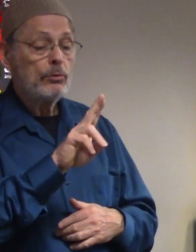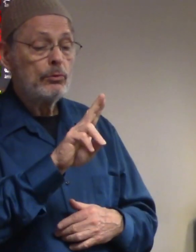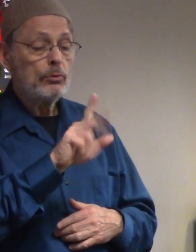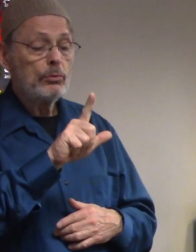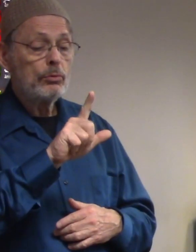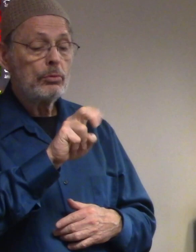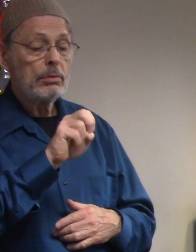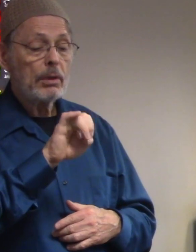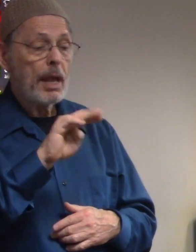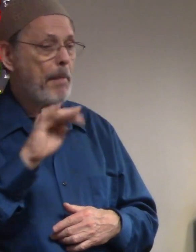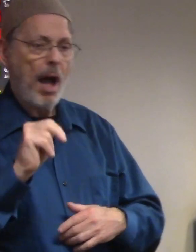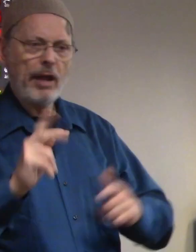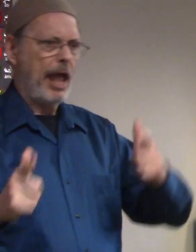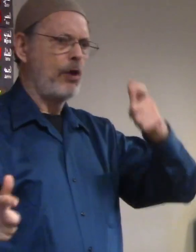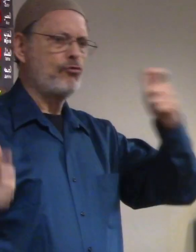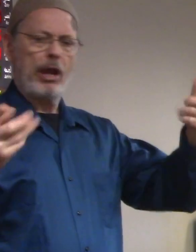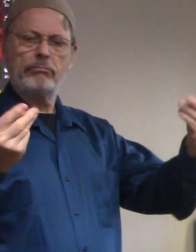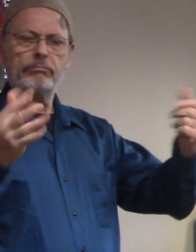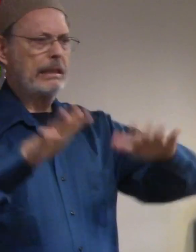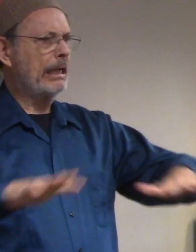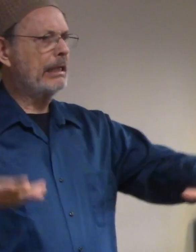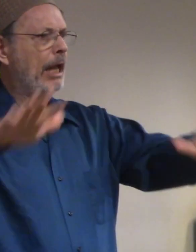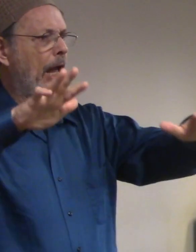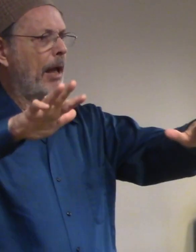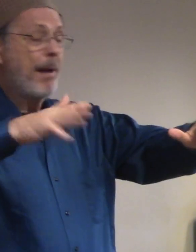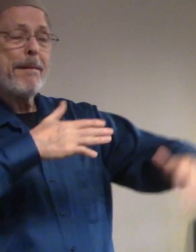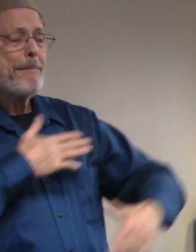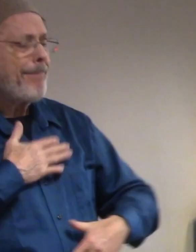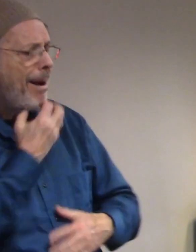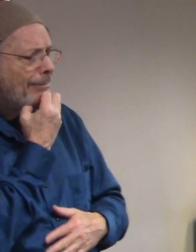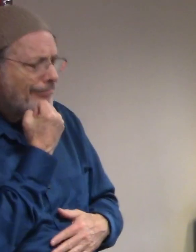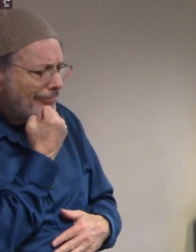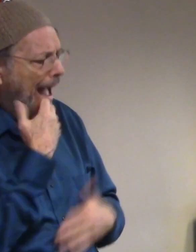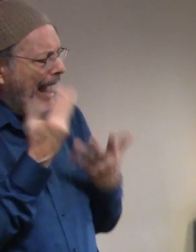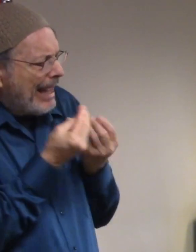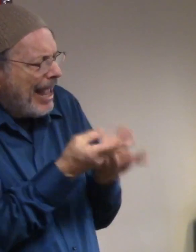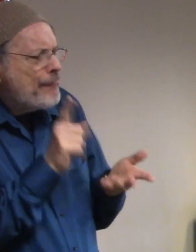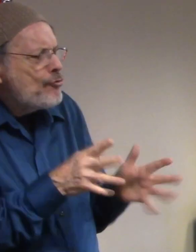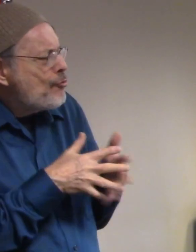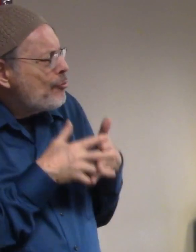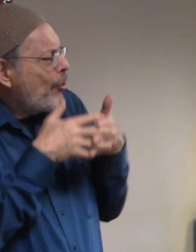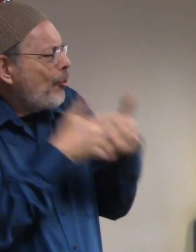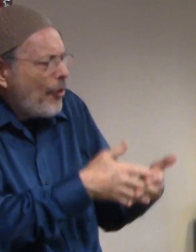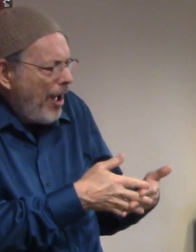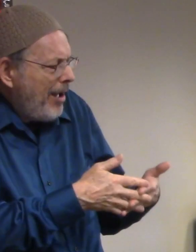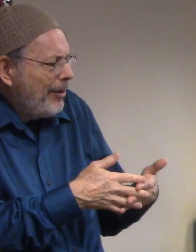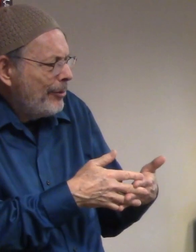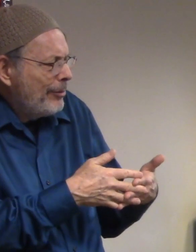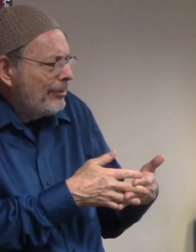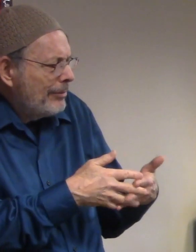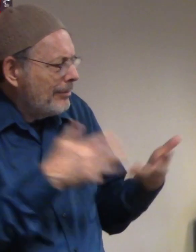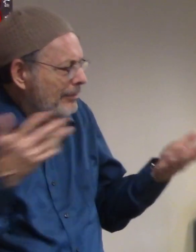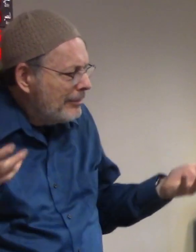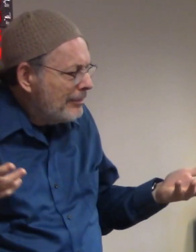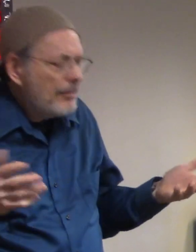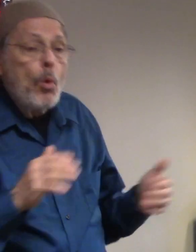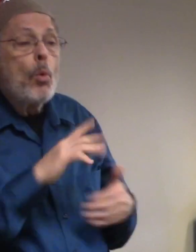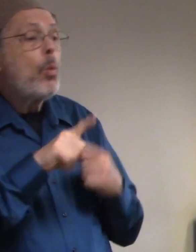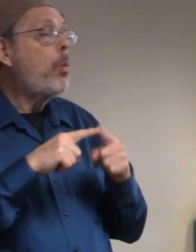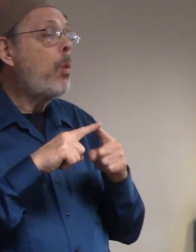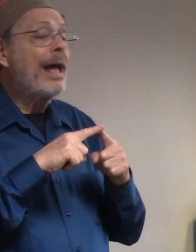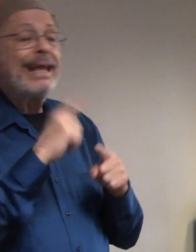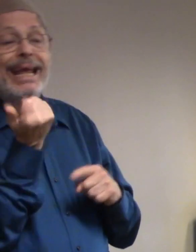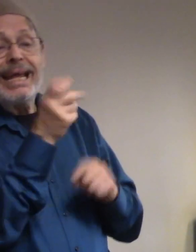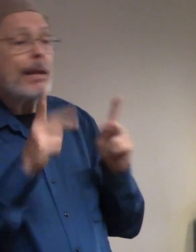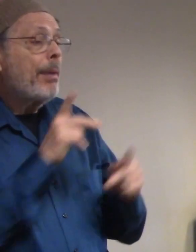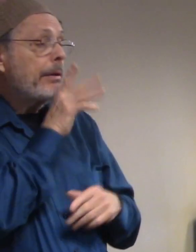great dominion, Ya Habibi, I've given you the Quran. And there's not one of you that will recite this Quran that